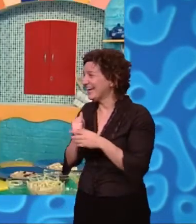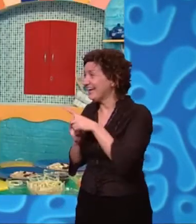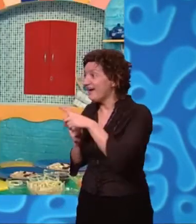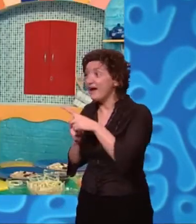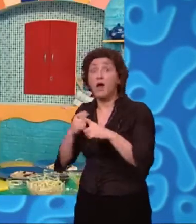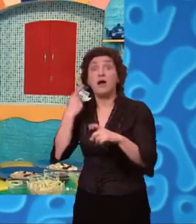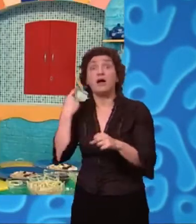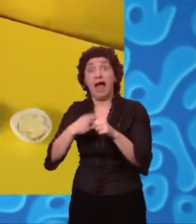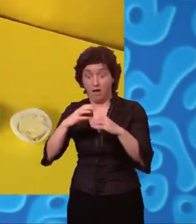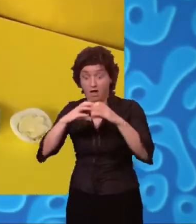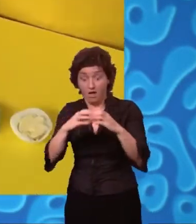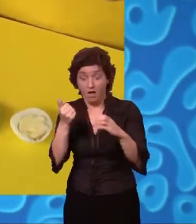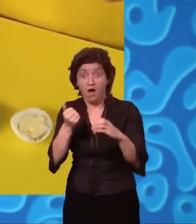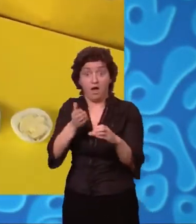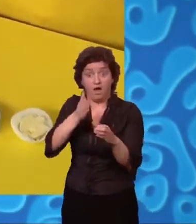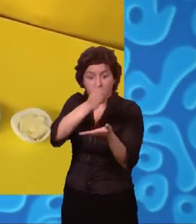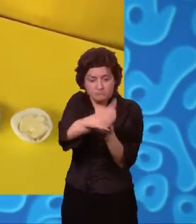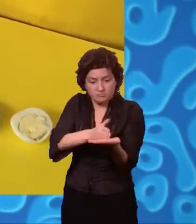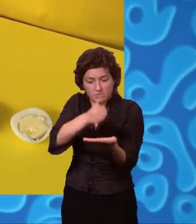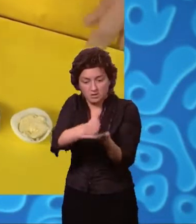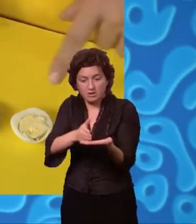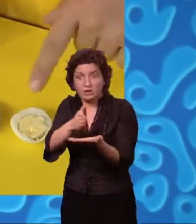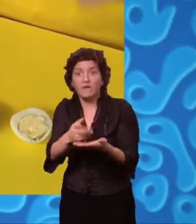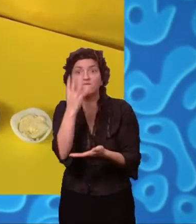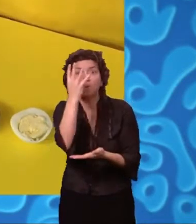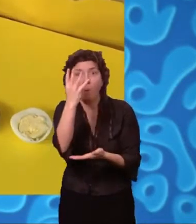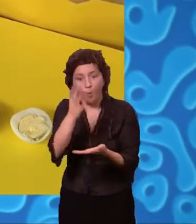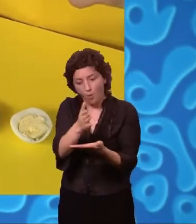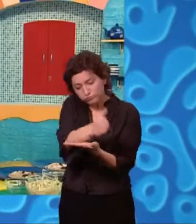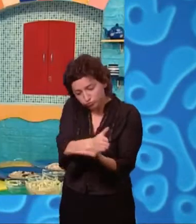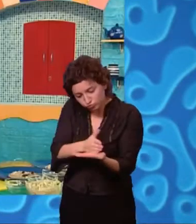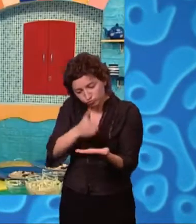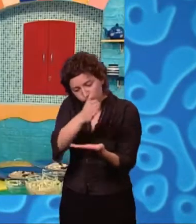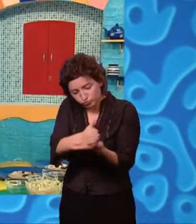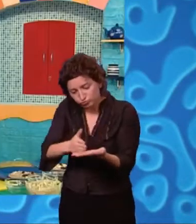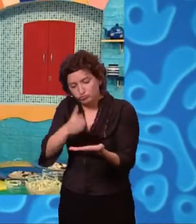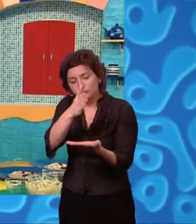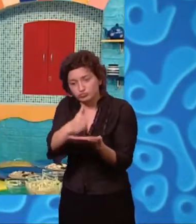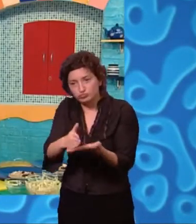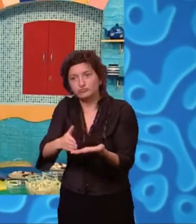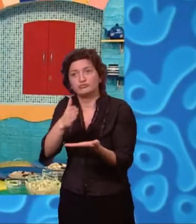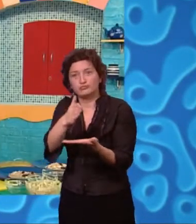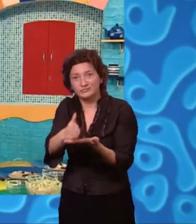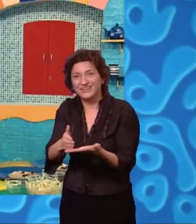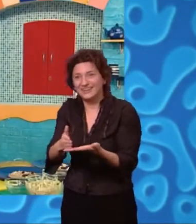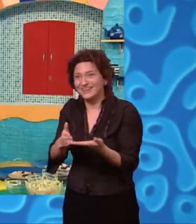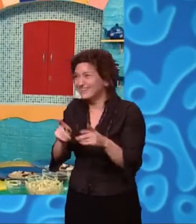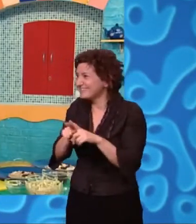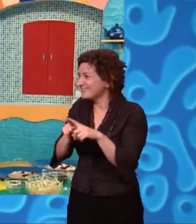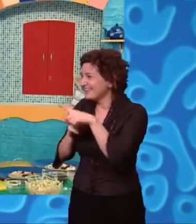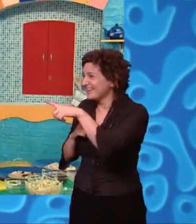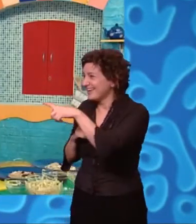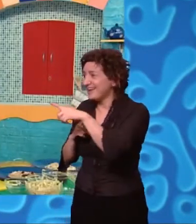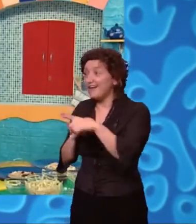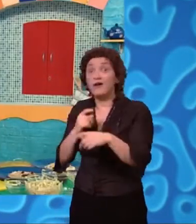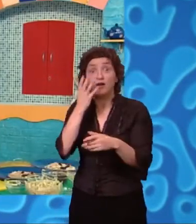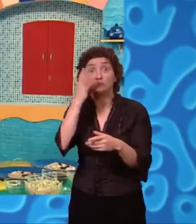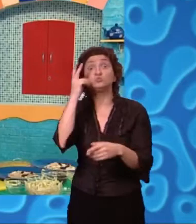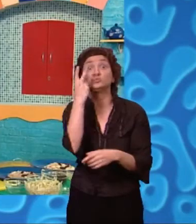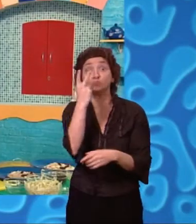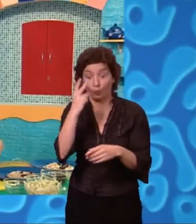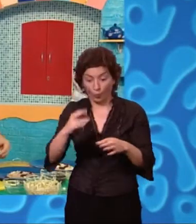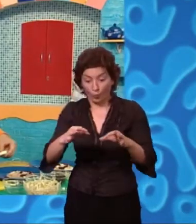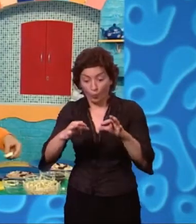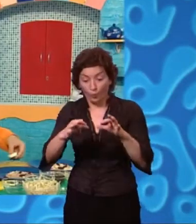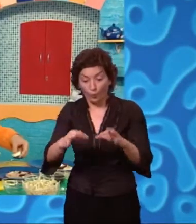Now, I've cut the egg into 4 equal slices, like this. And I'm going to put 2 slices of the egg onto